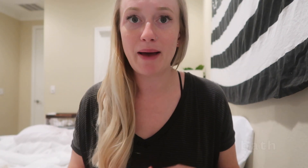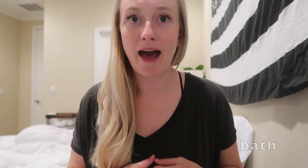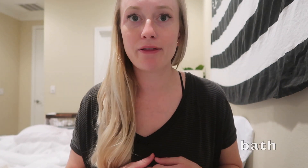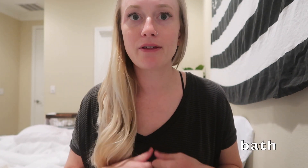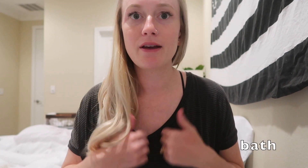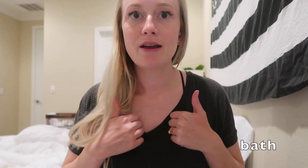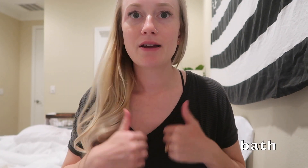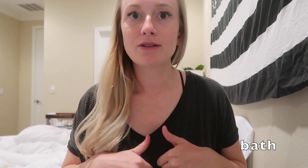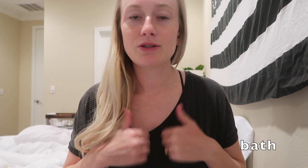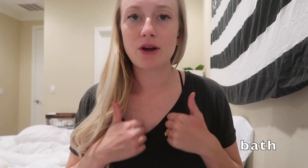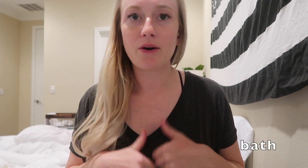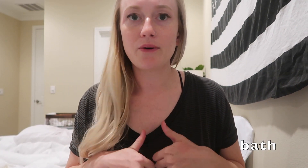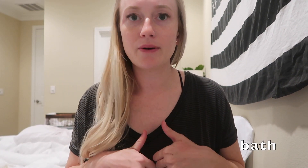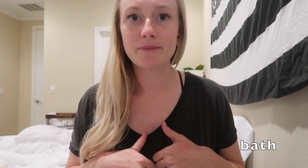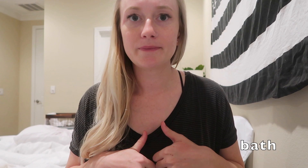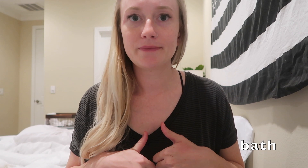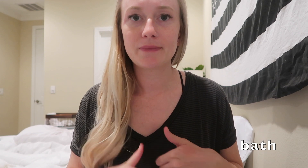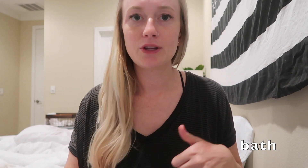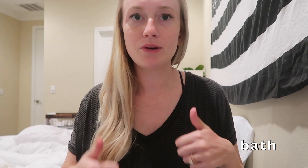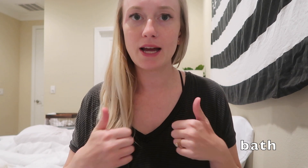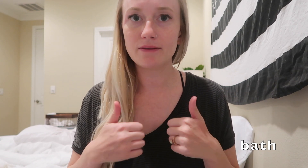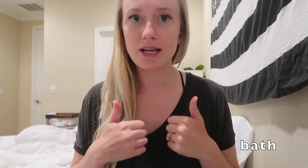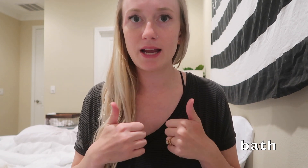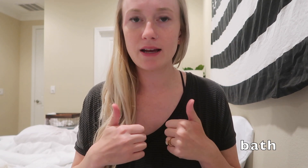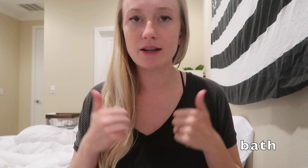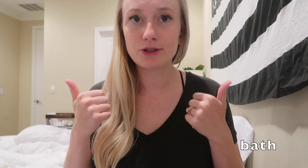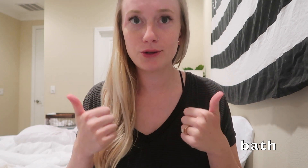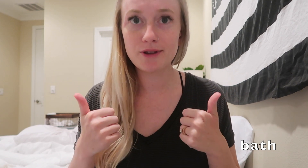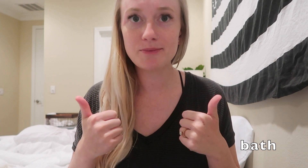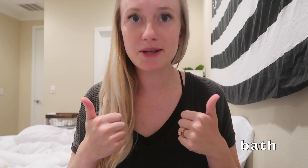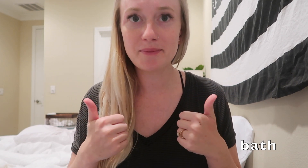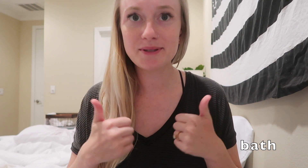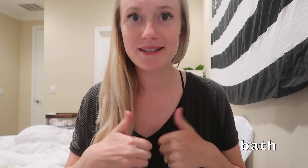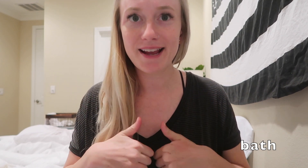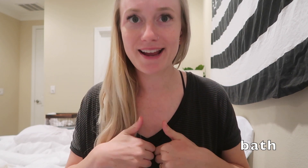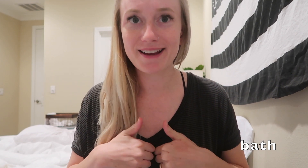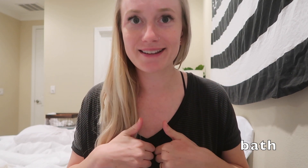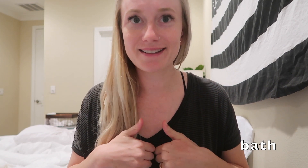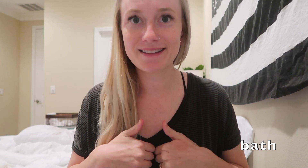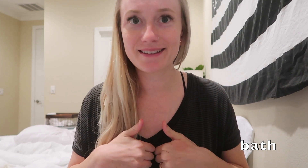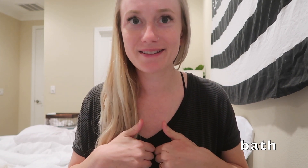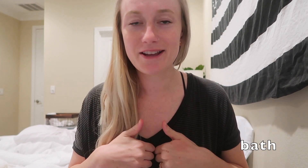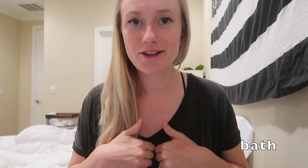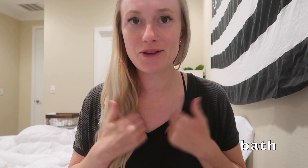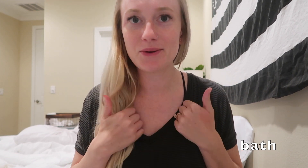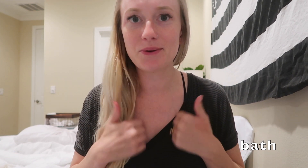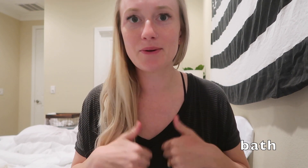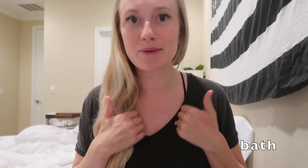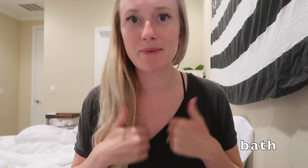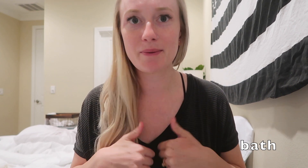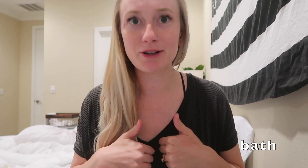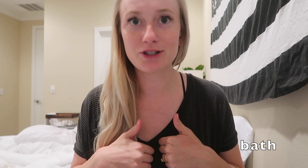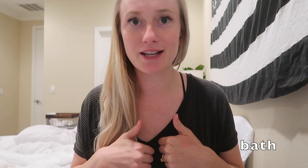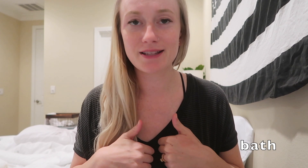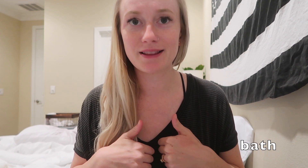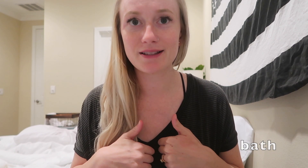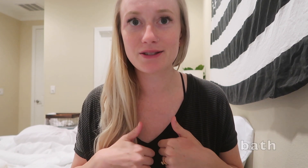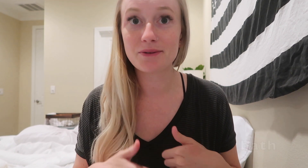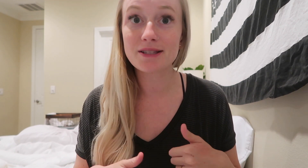bath. So you kind of take 2 thumbs ups and you rub them on your chest like this. So we say,